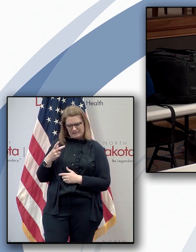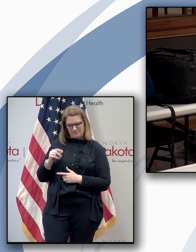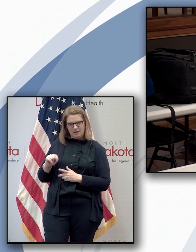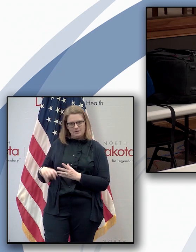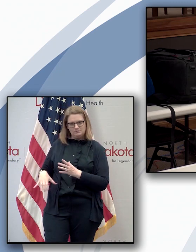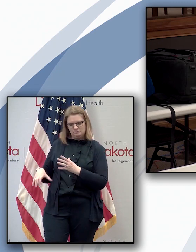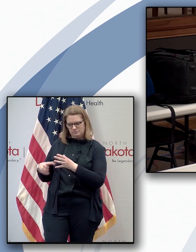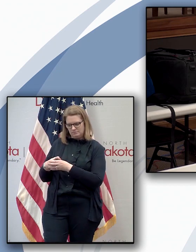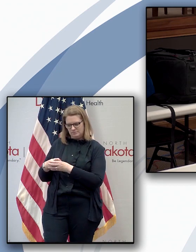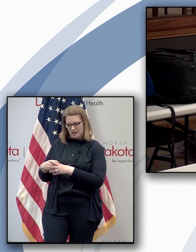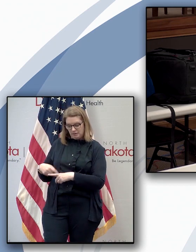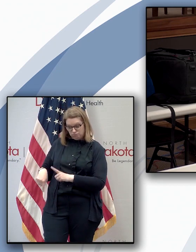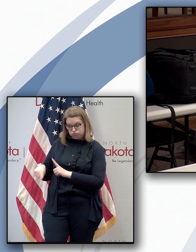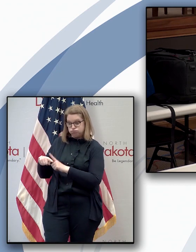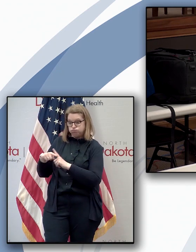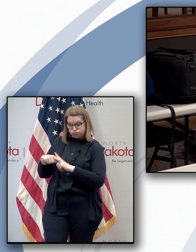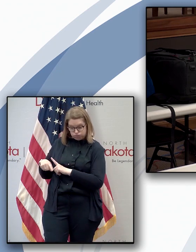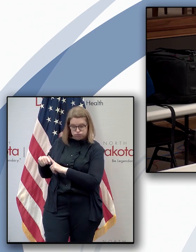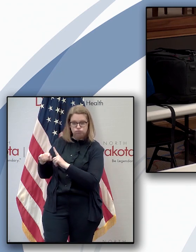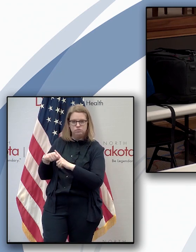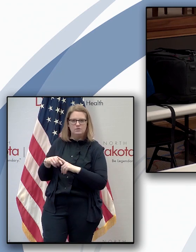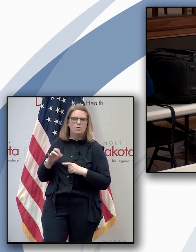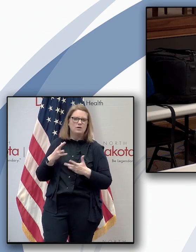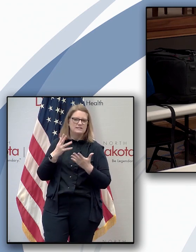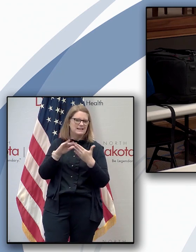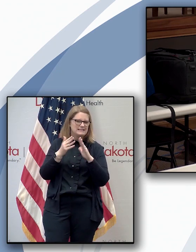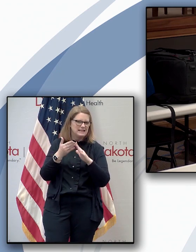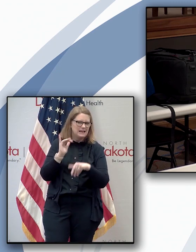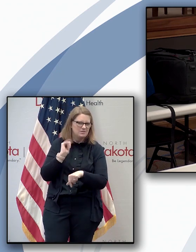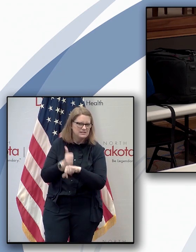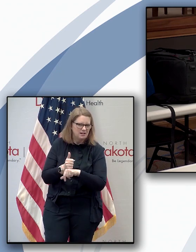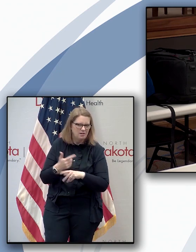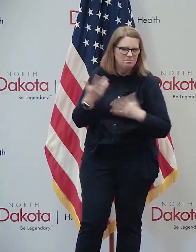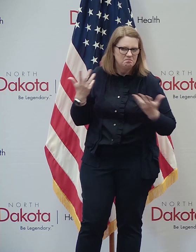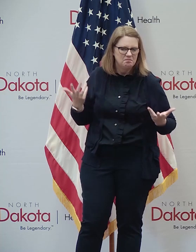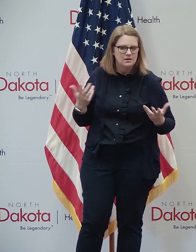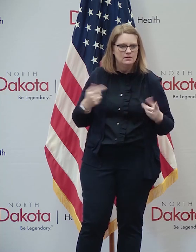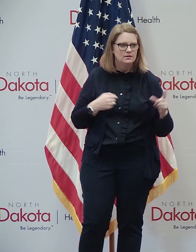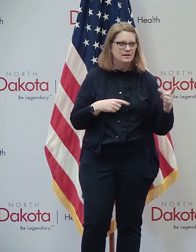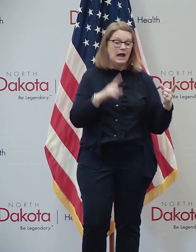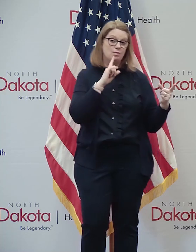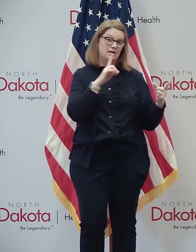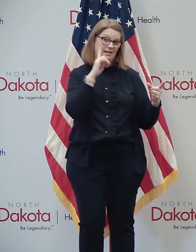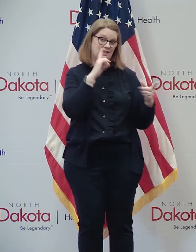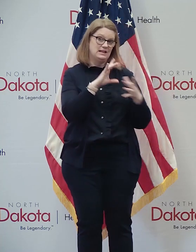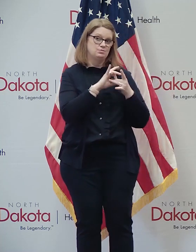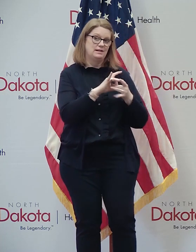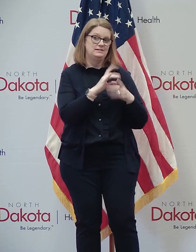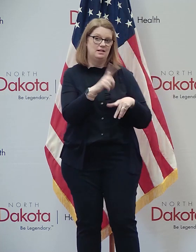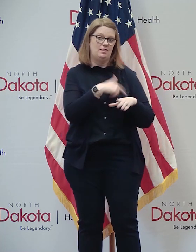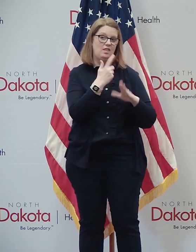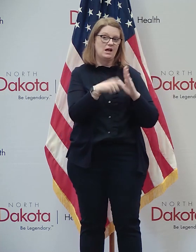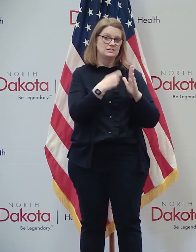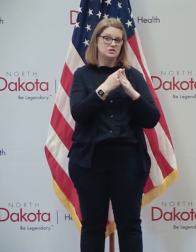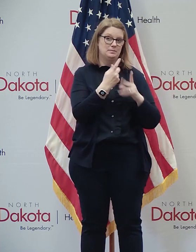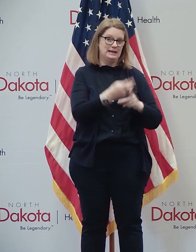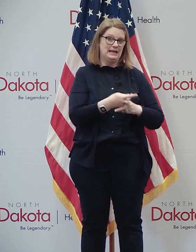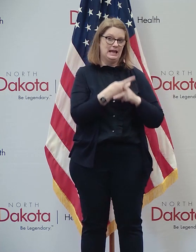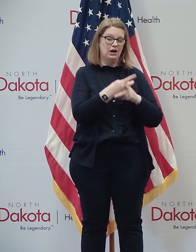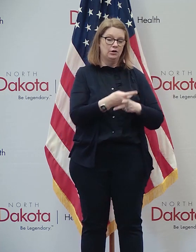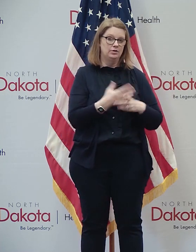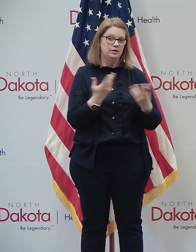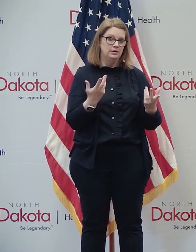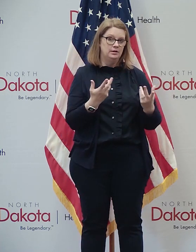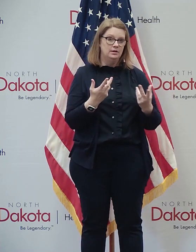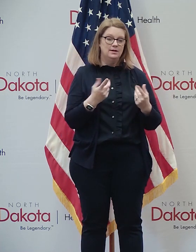Talking about the cases in Cass County and their numbers being higher than the rest, obviously a number of people plays a role, but was there possibly a